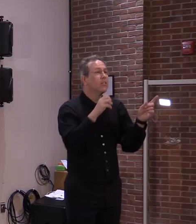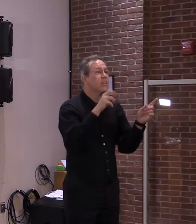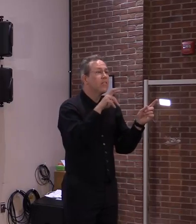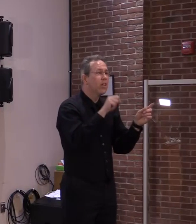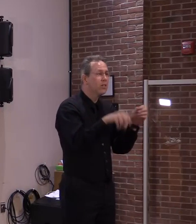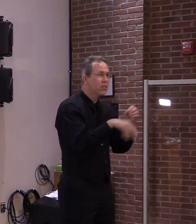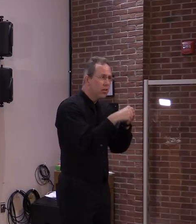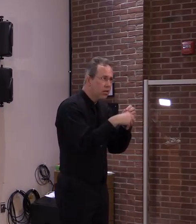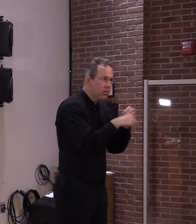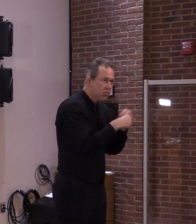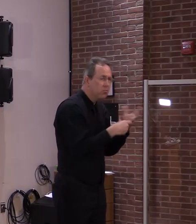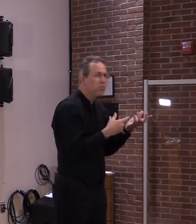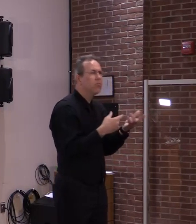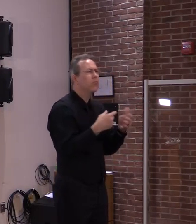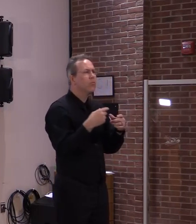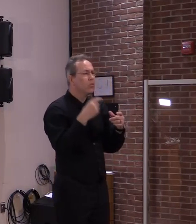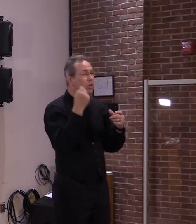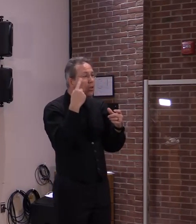seen